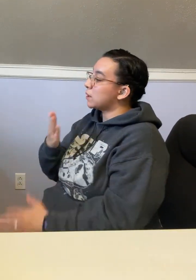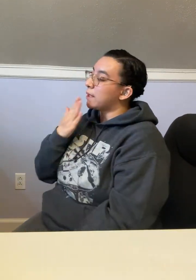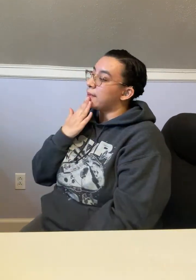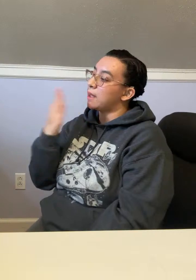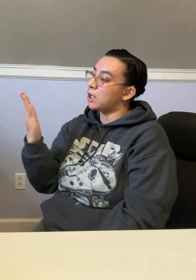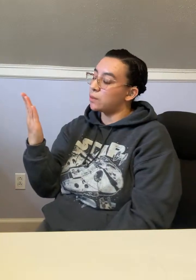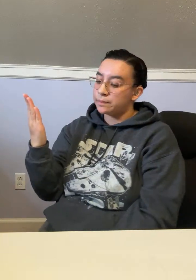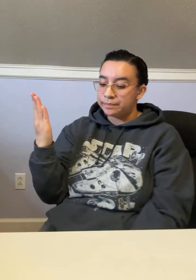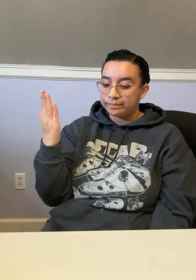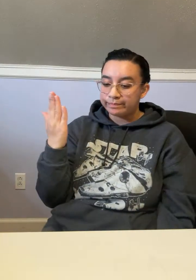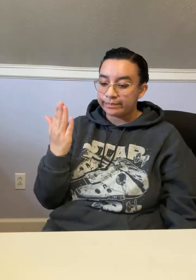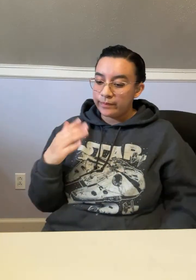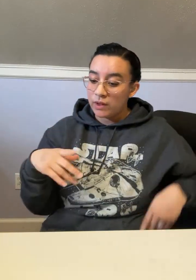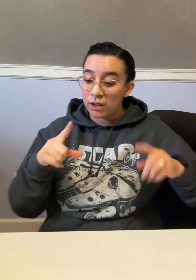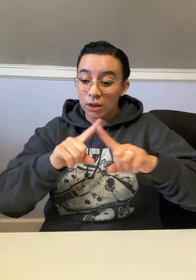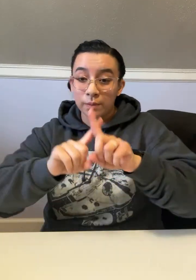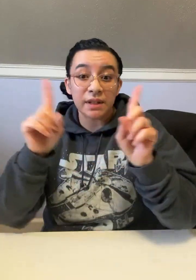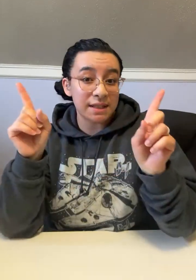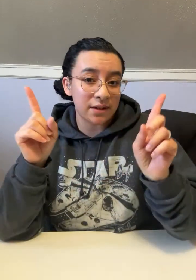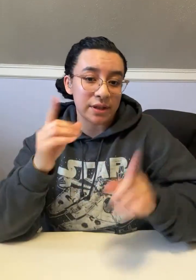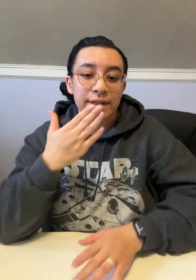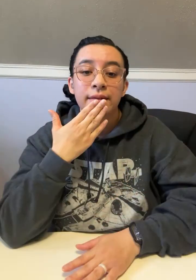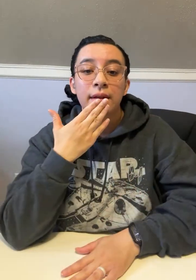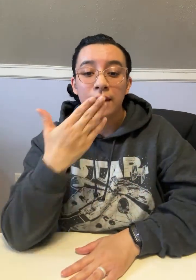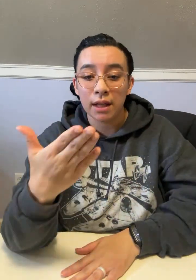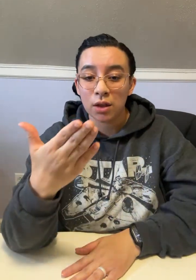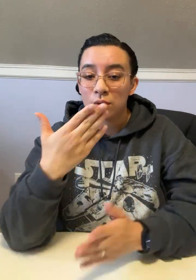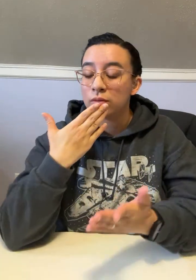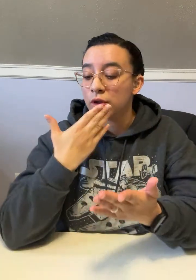And thank you. So that's the difference. Thank you. Good.